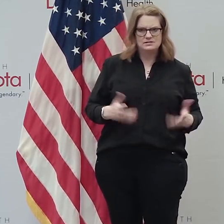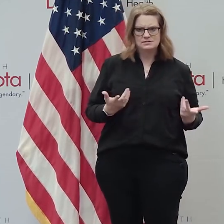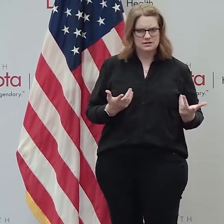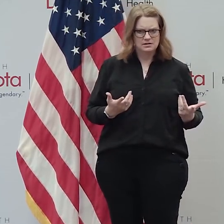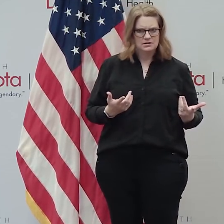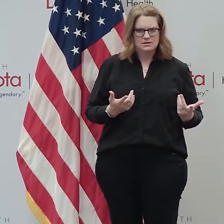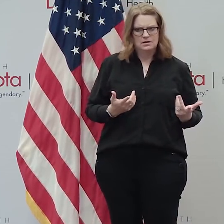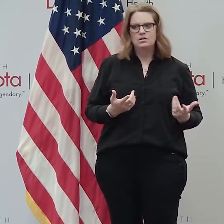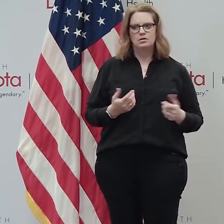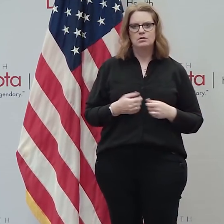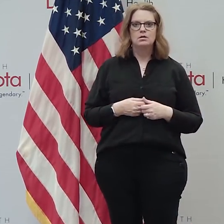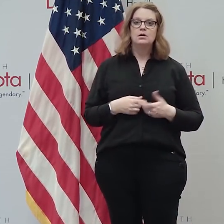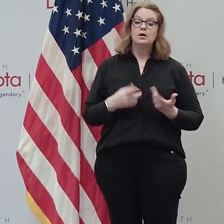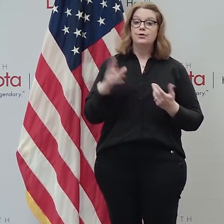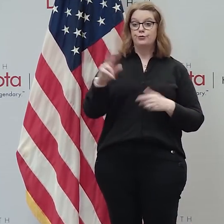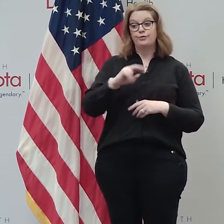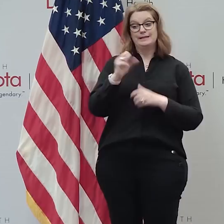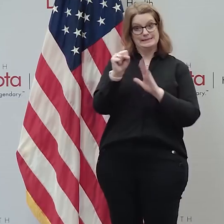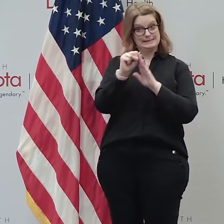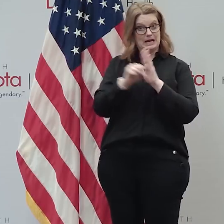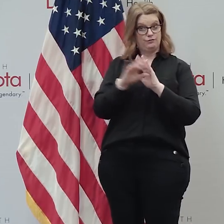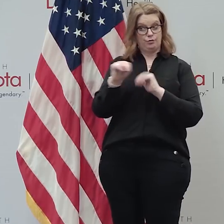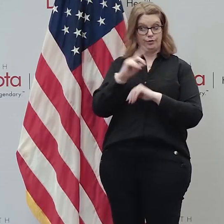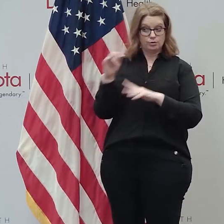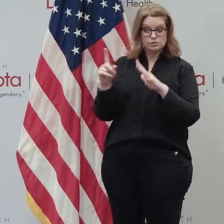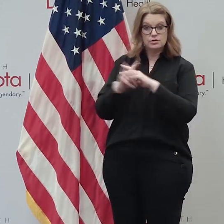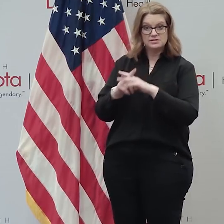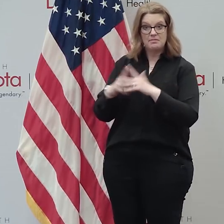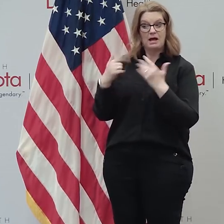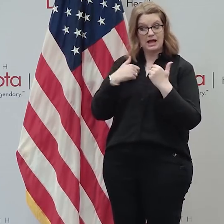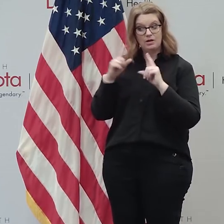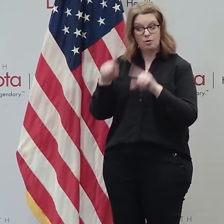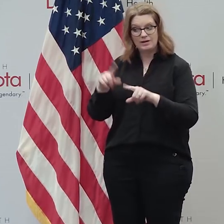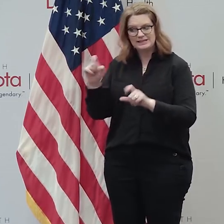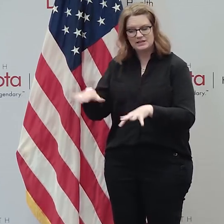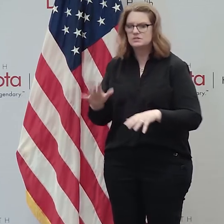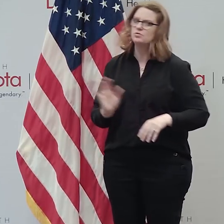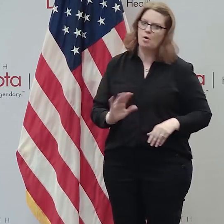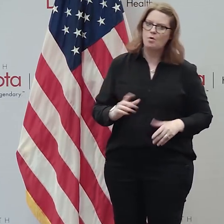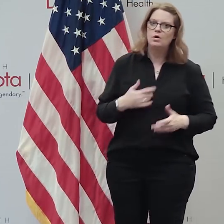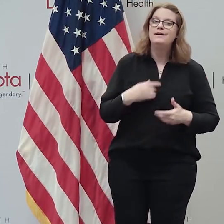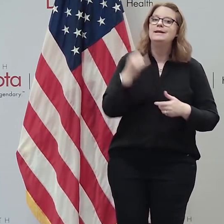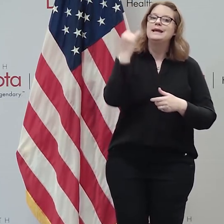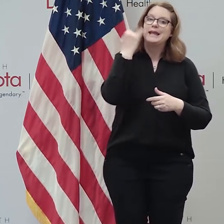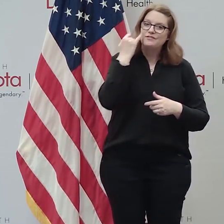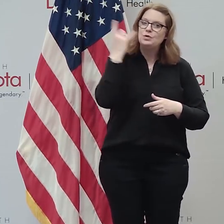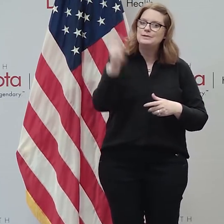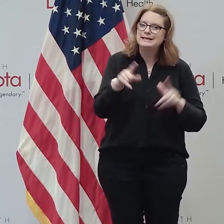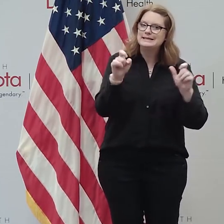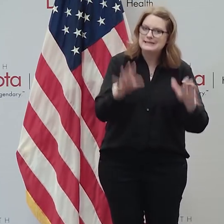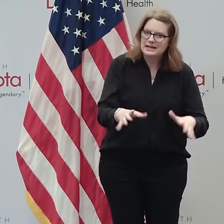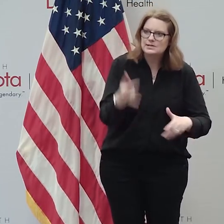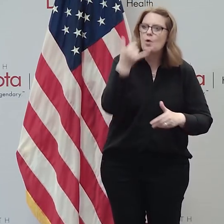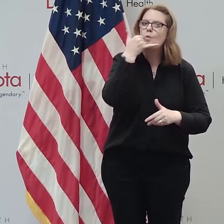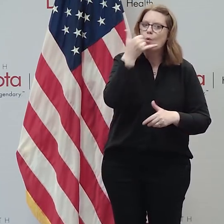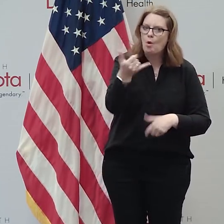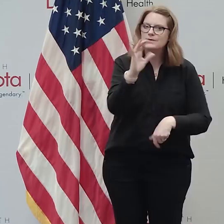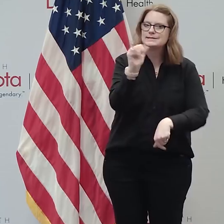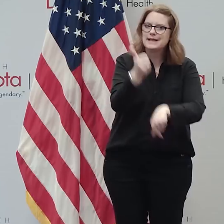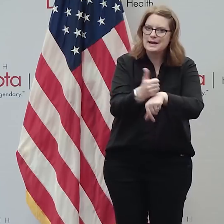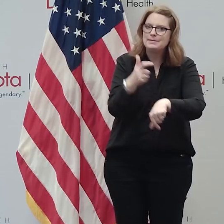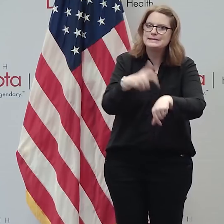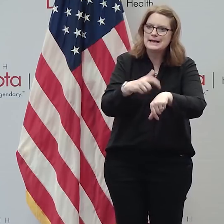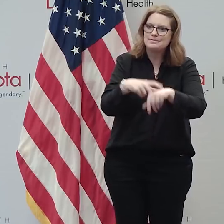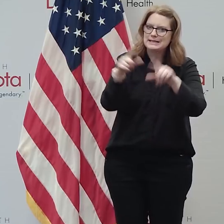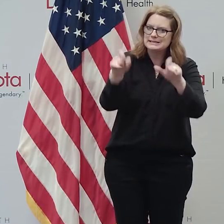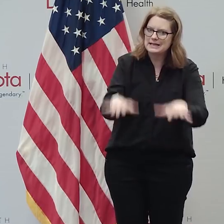does a large-scale drive-through testing. We want everybody who thinks they need to get tested to contact their provider, talk to them about getting tested, because if